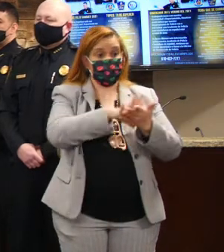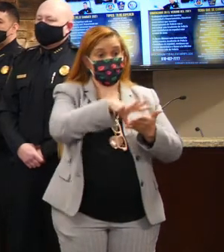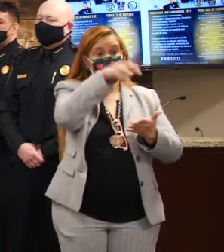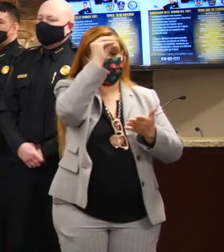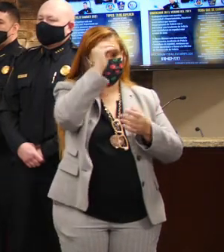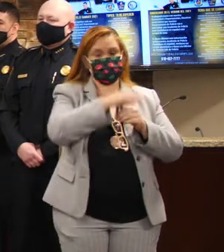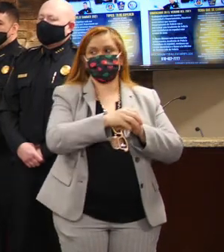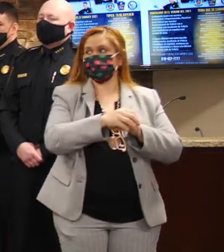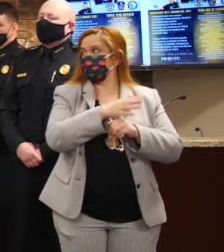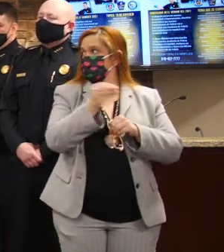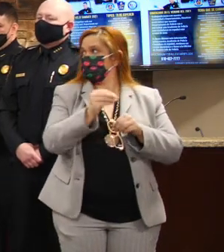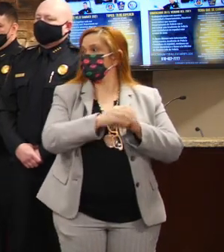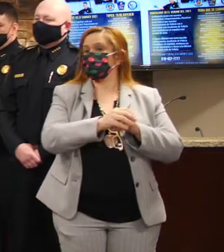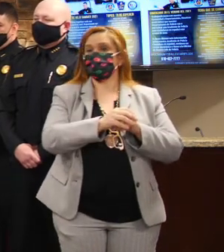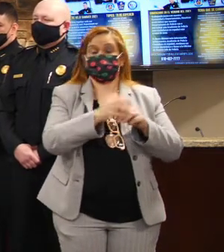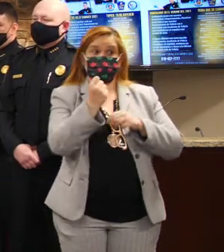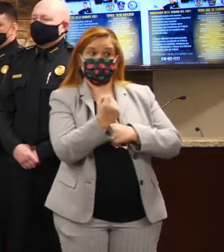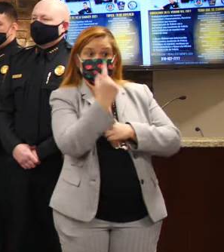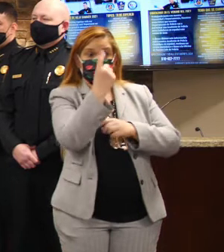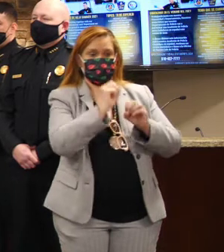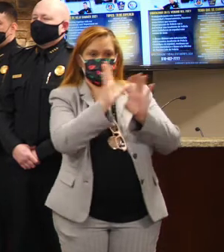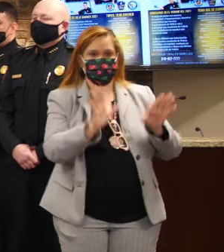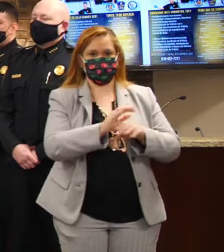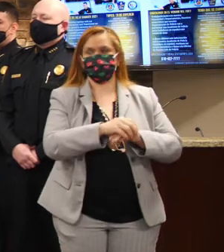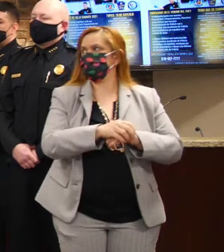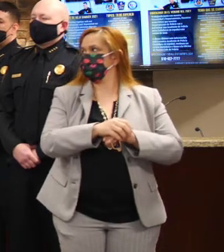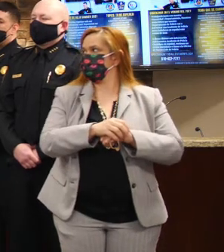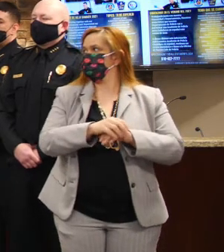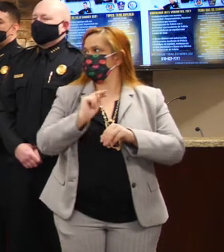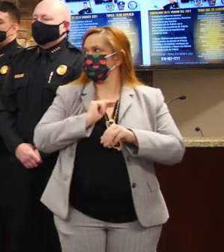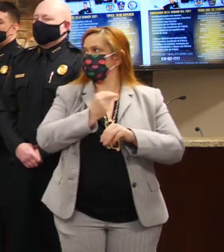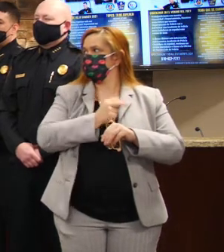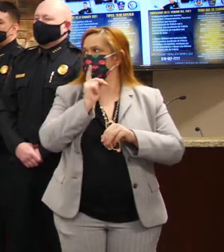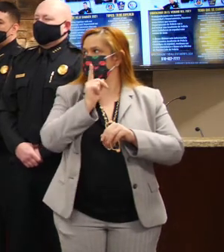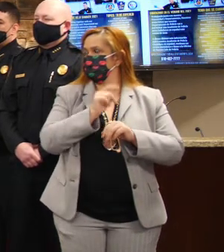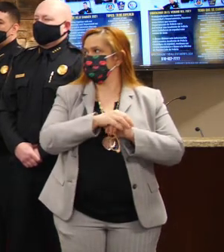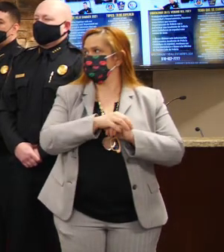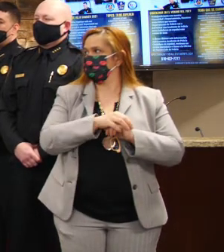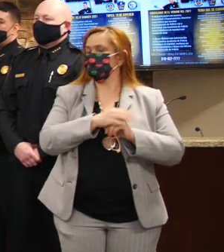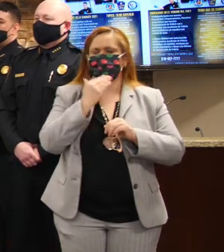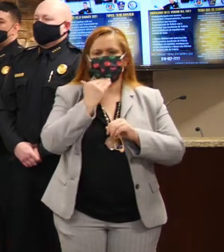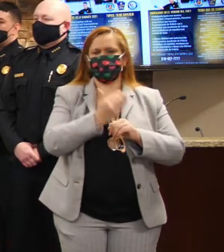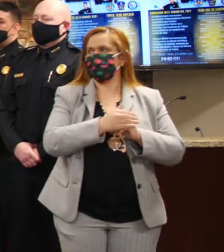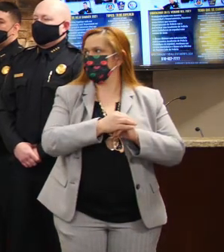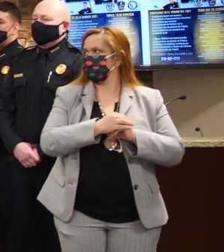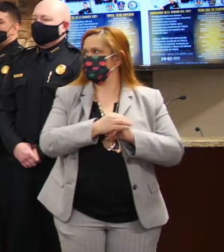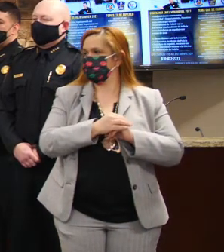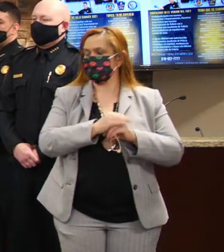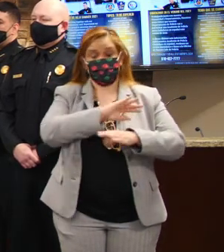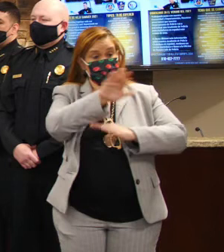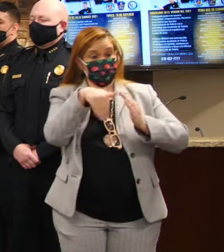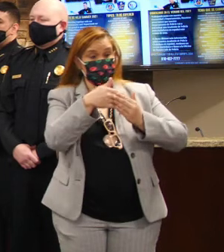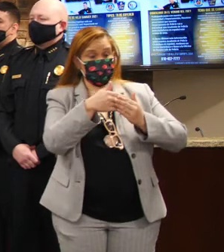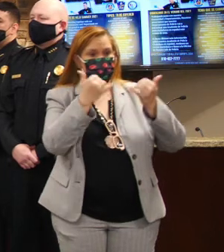with COVID-19, we are even more limited. So there is gonna be a lottery process, and please do